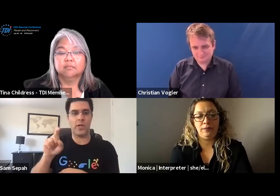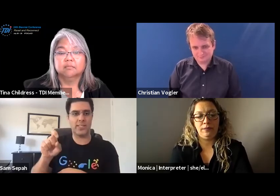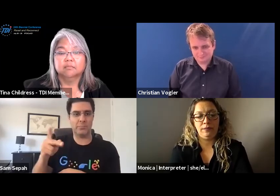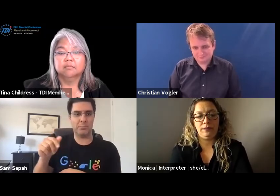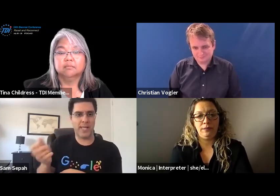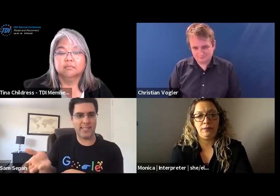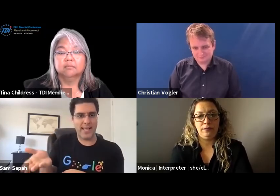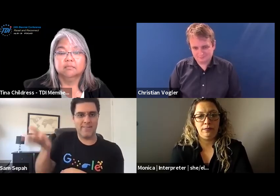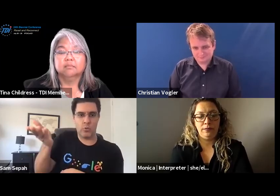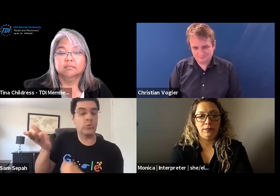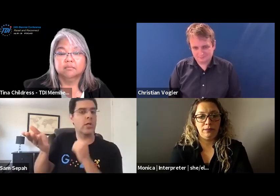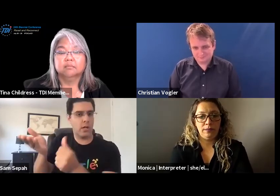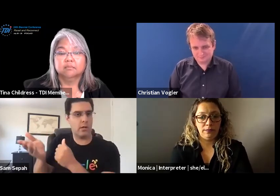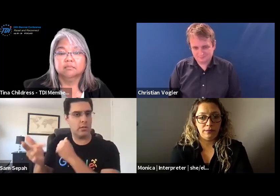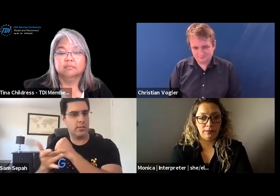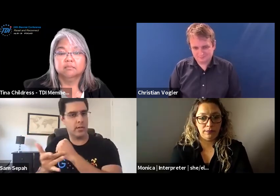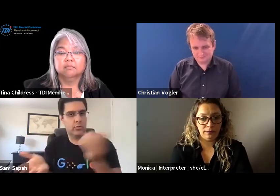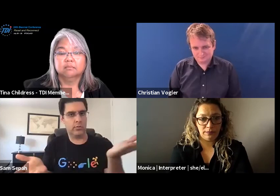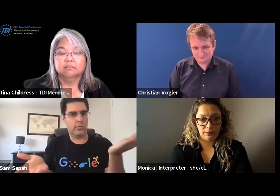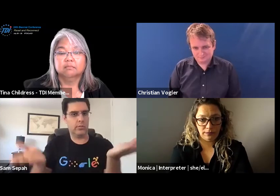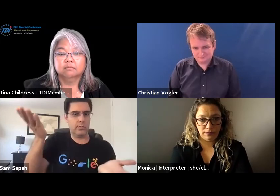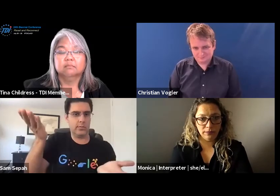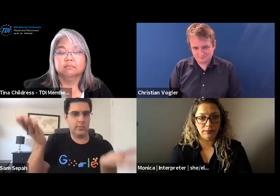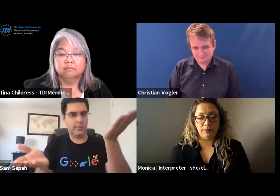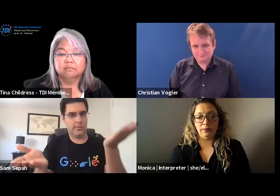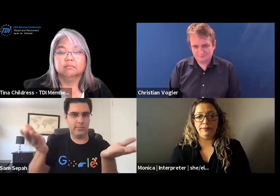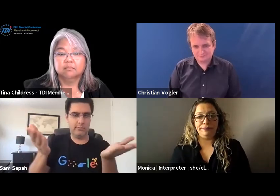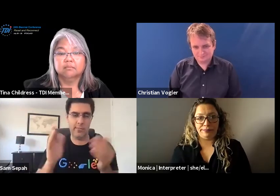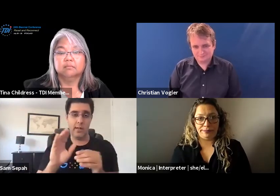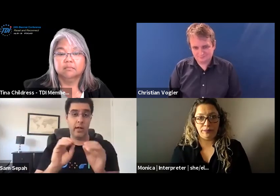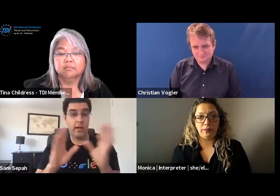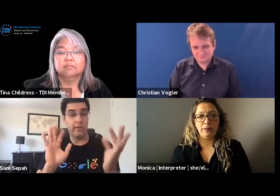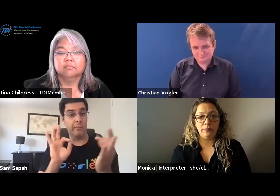the space. So either the space is being elevated or the